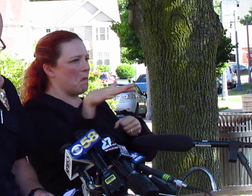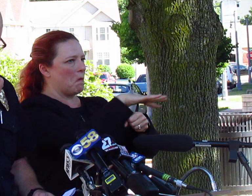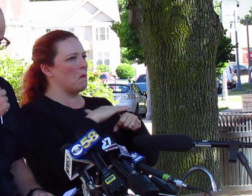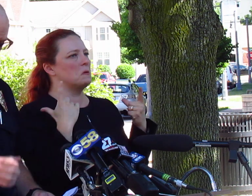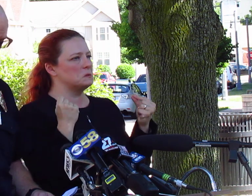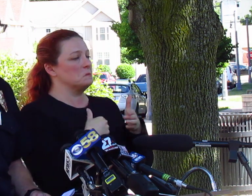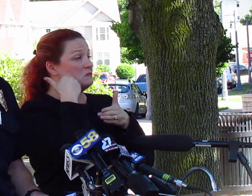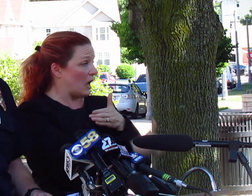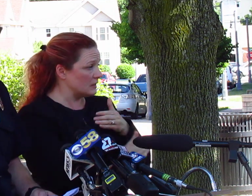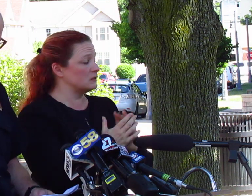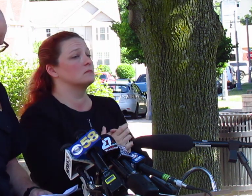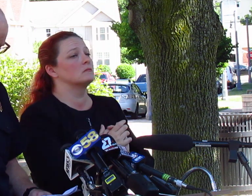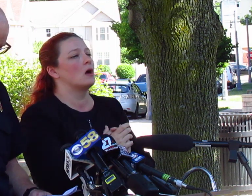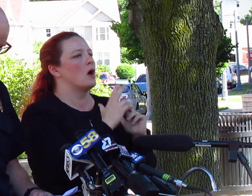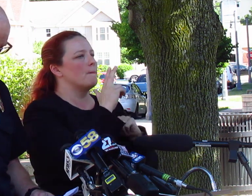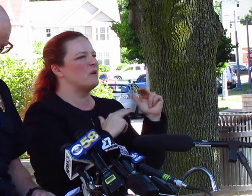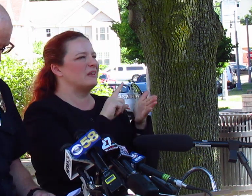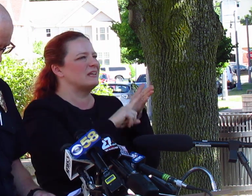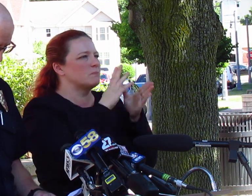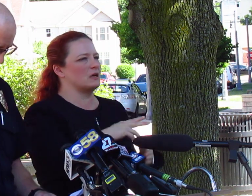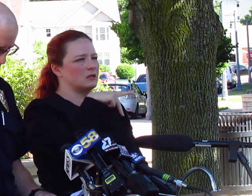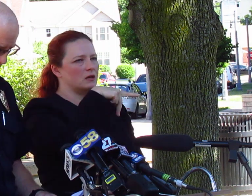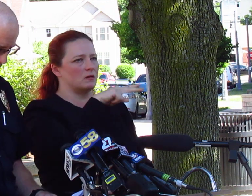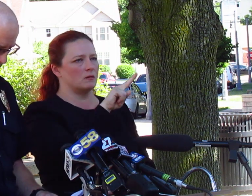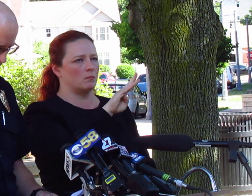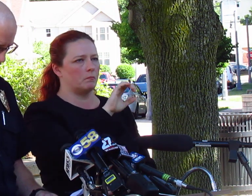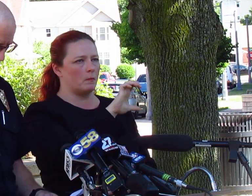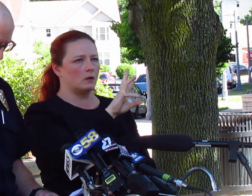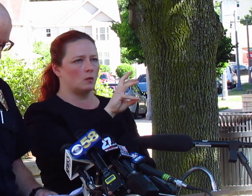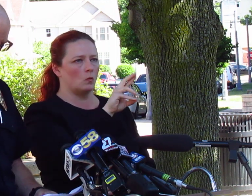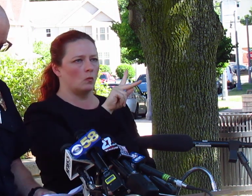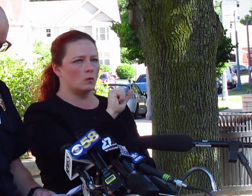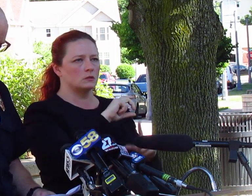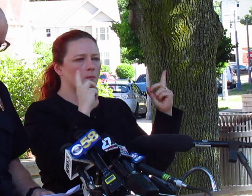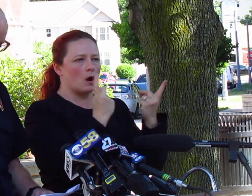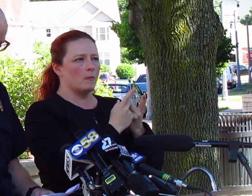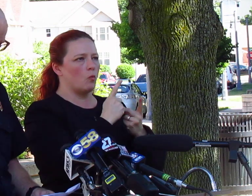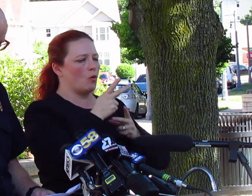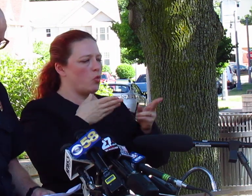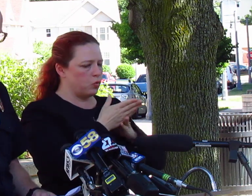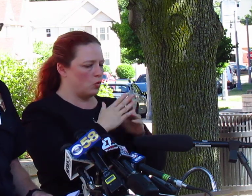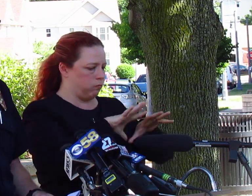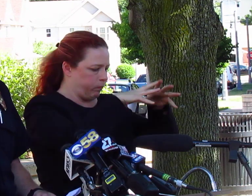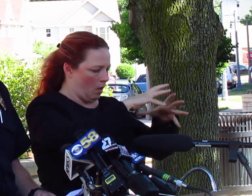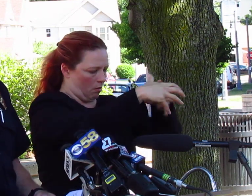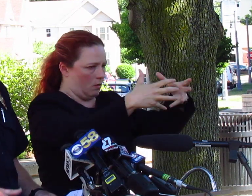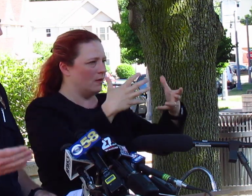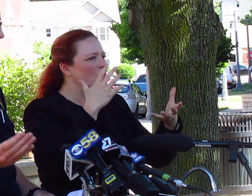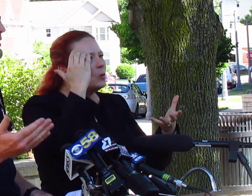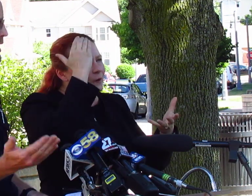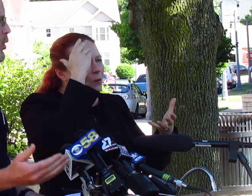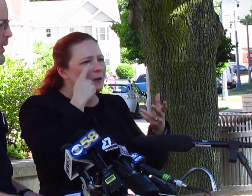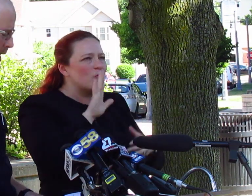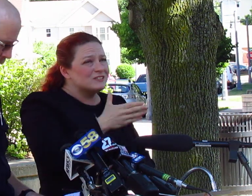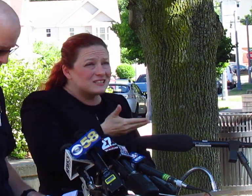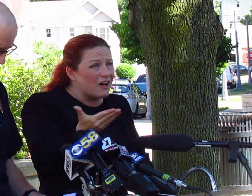our building inspection, our public works folks are going to go through the rubble piles. We understand people have personal belongings that they lost that are out